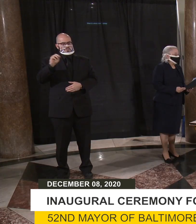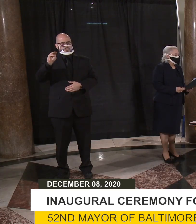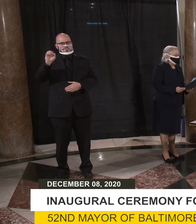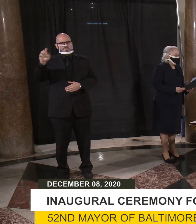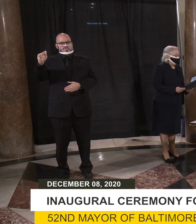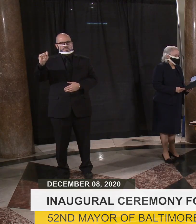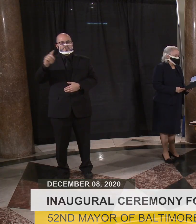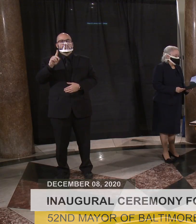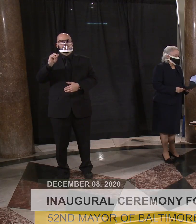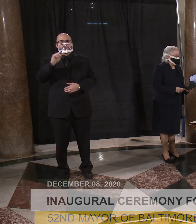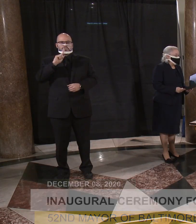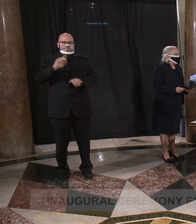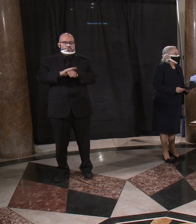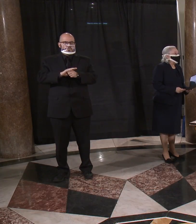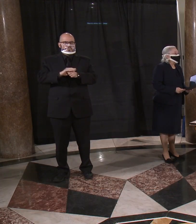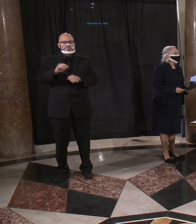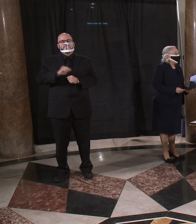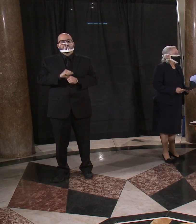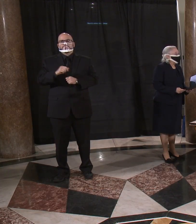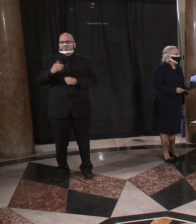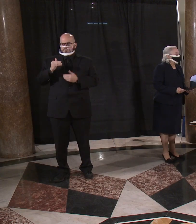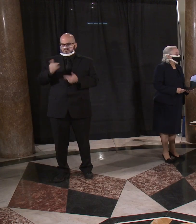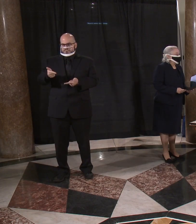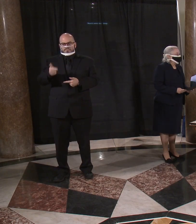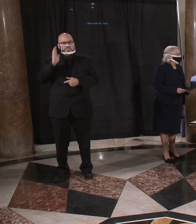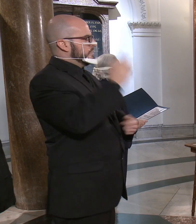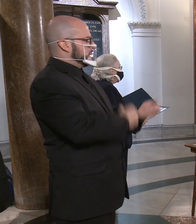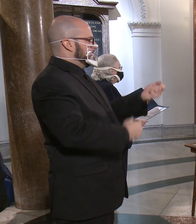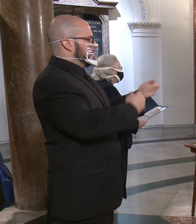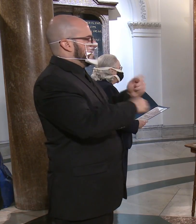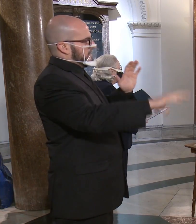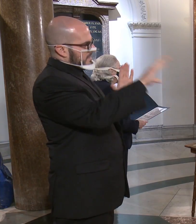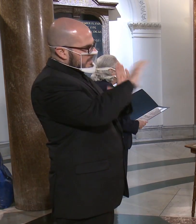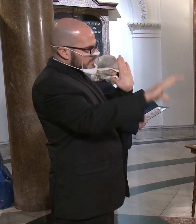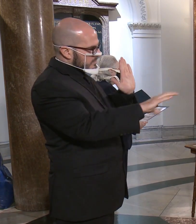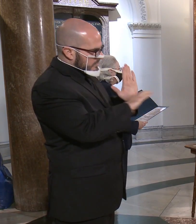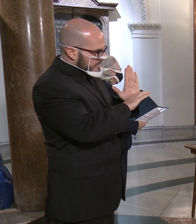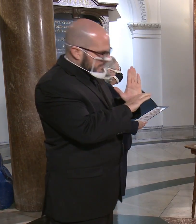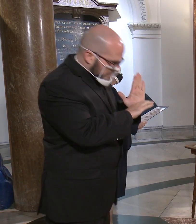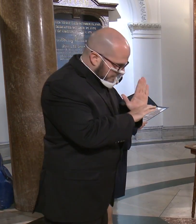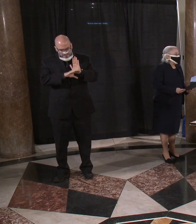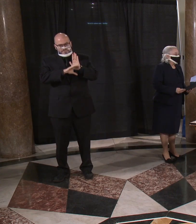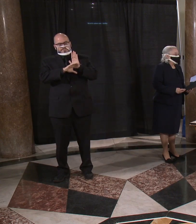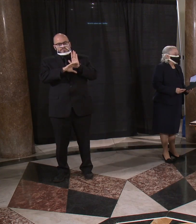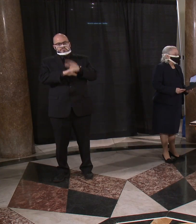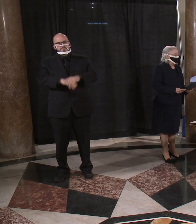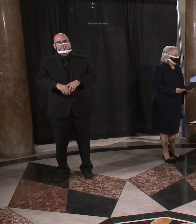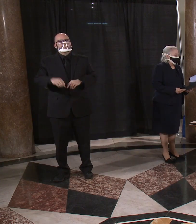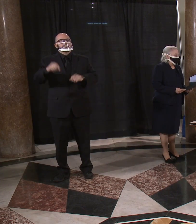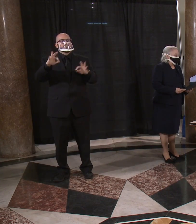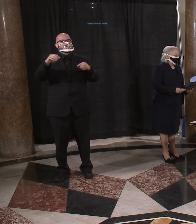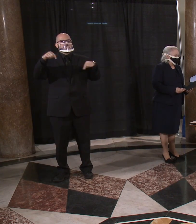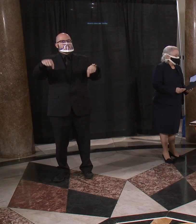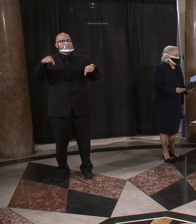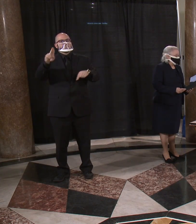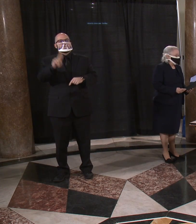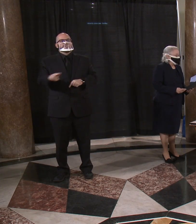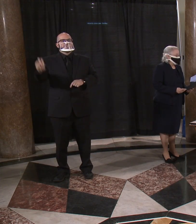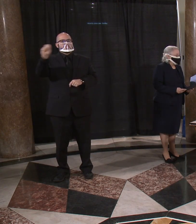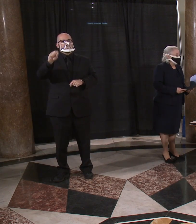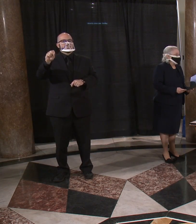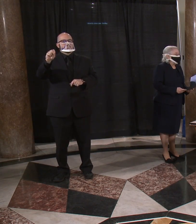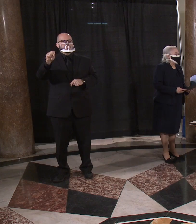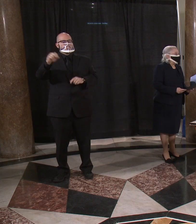Do affirm. Do affirm. That I will support the Constitution. That I will support the Constitution. Of the United States. Of the